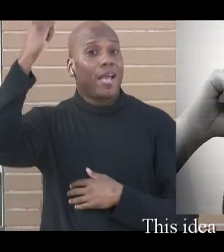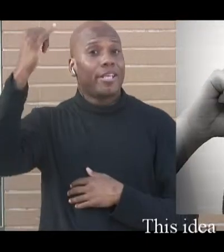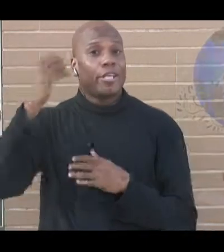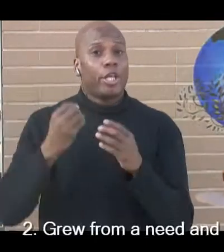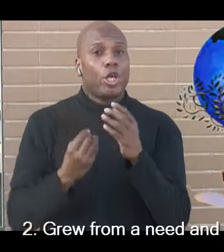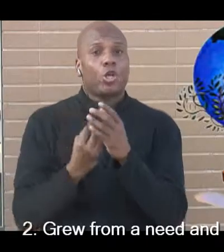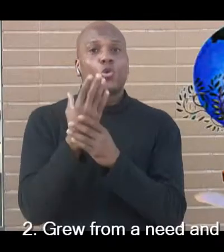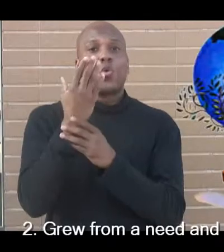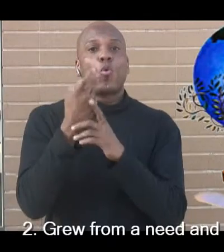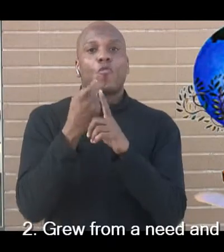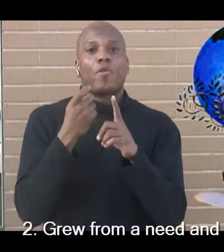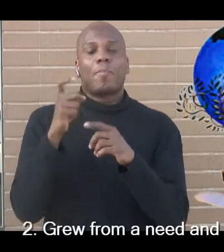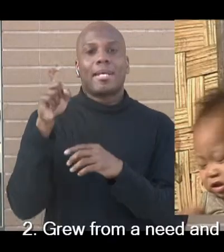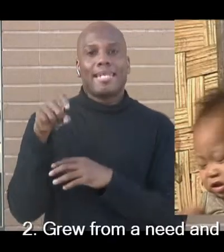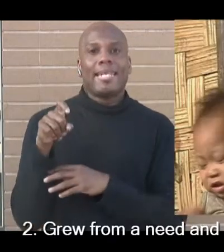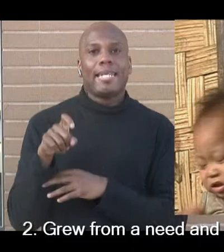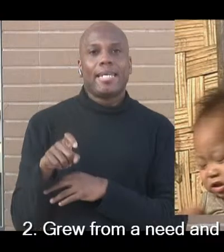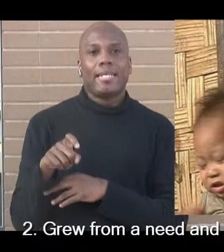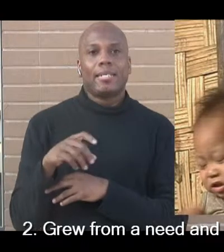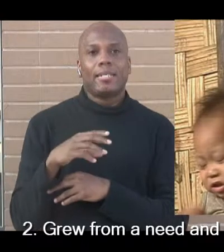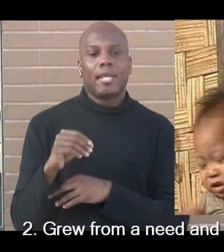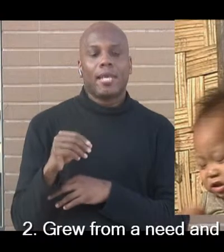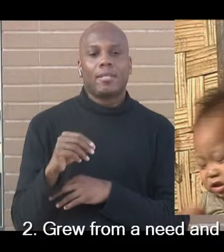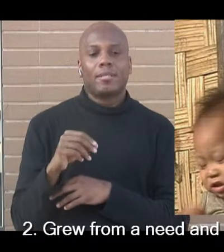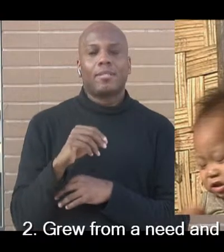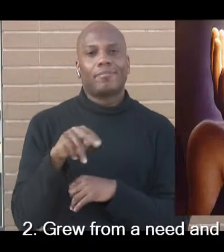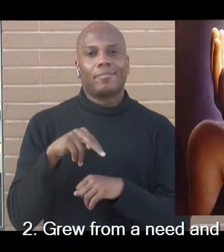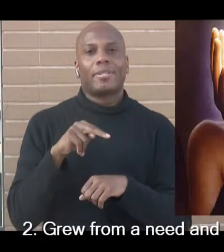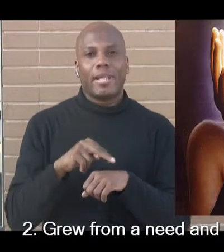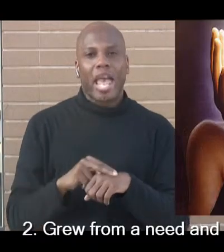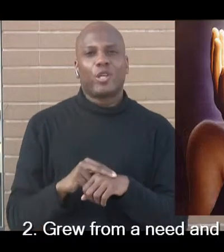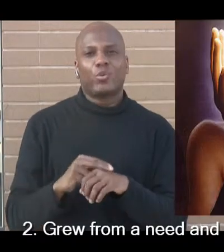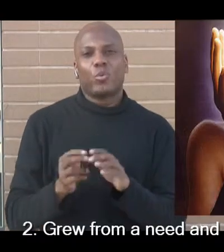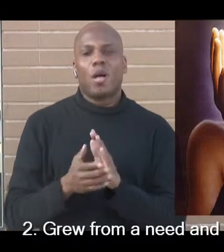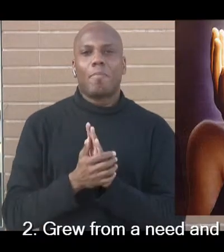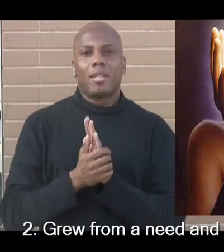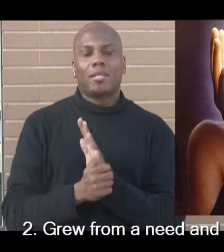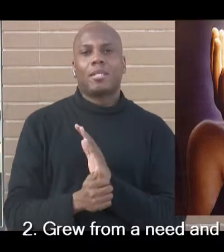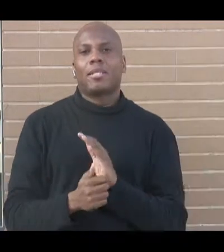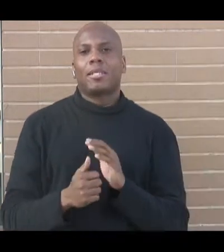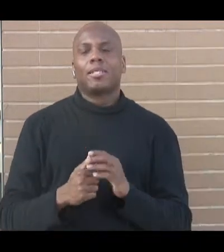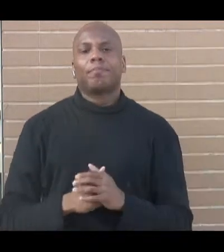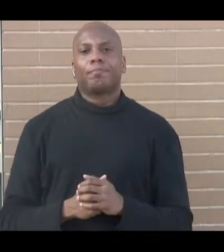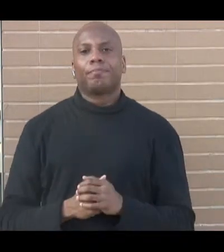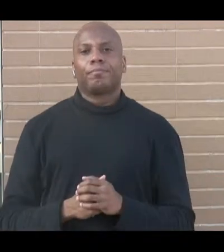This idea grew from a need and natural ability.